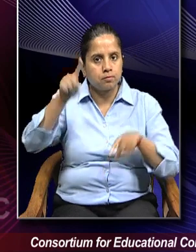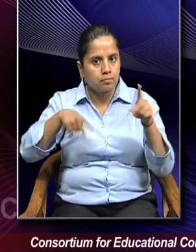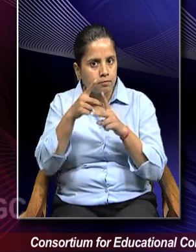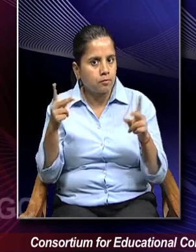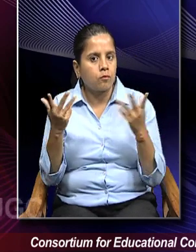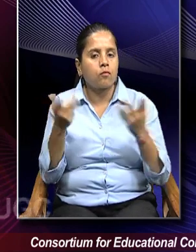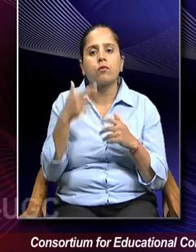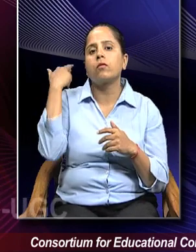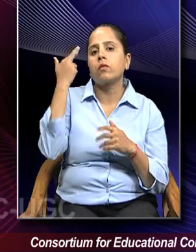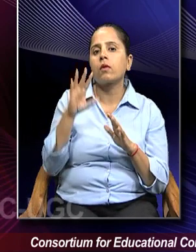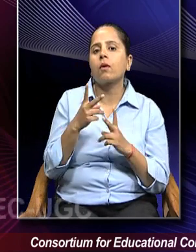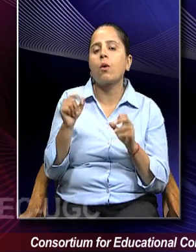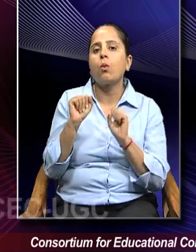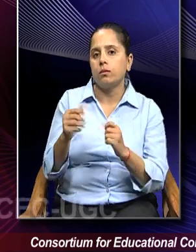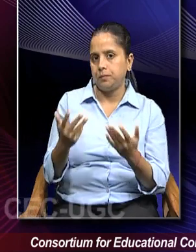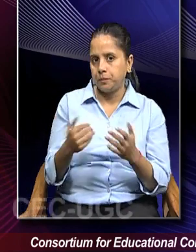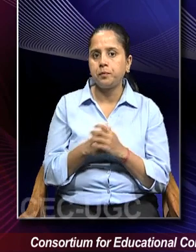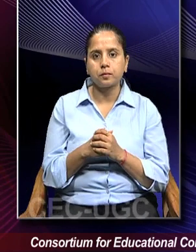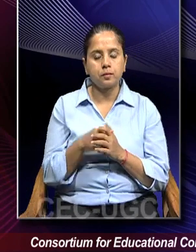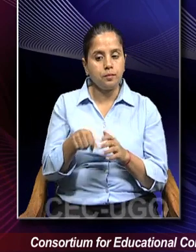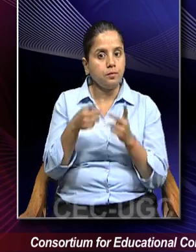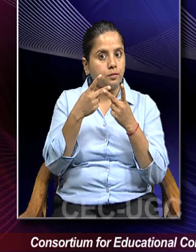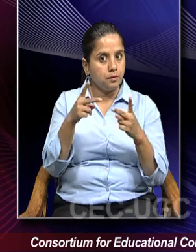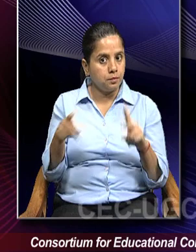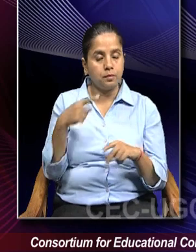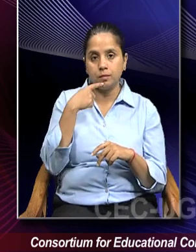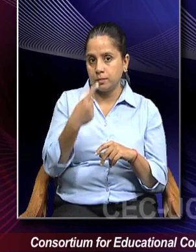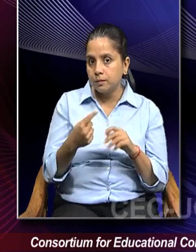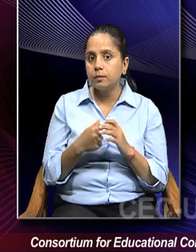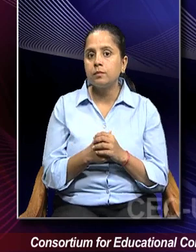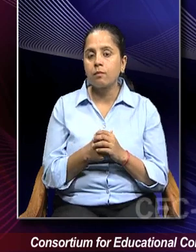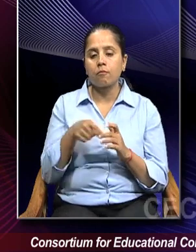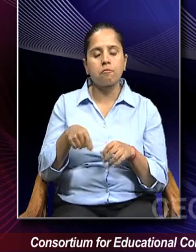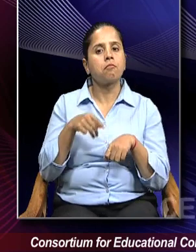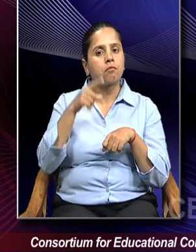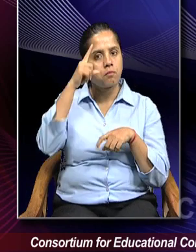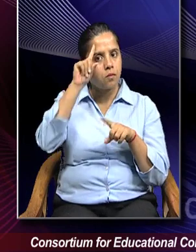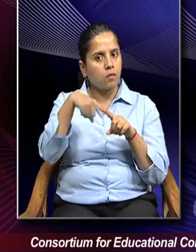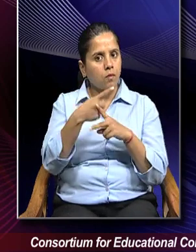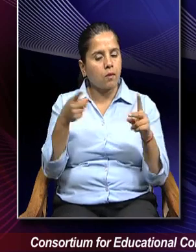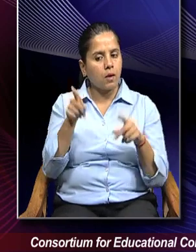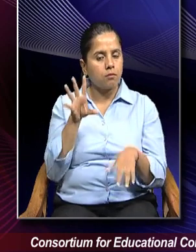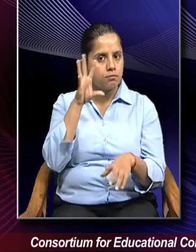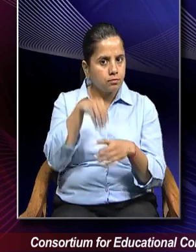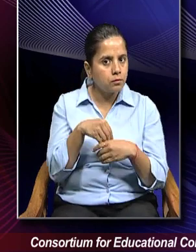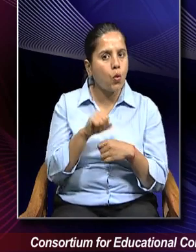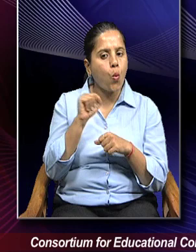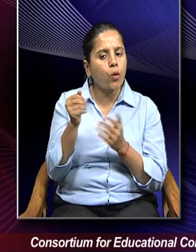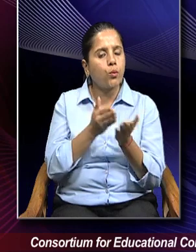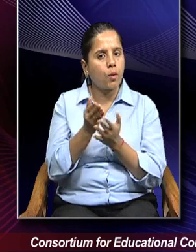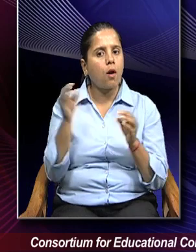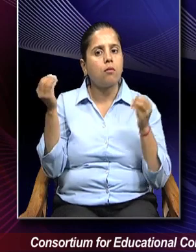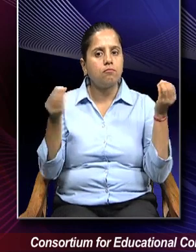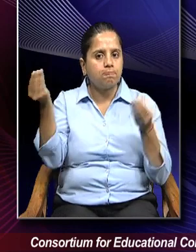what are the reasons thereof. So, the different experts, they have contributed in their own way,